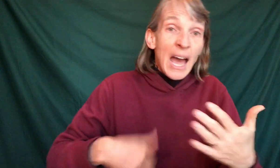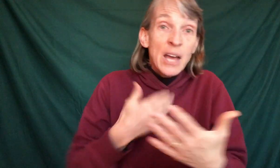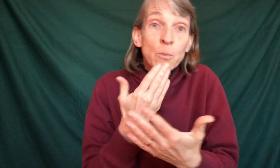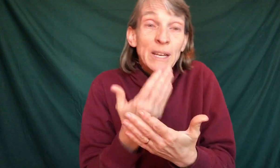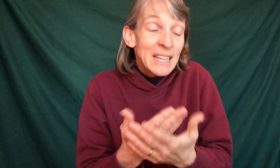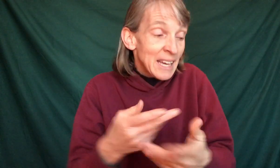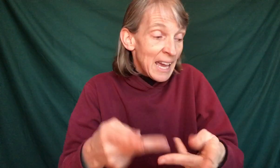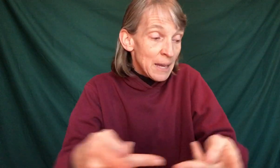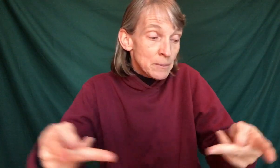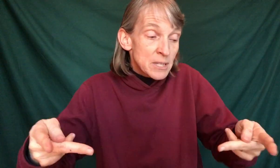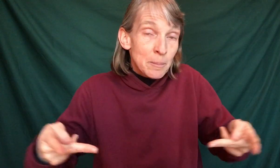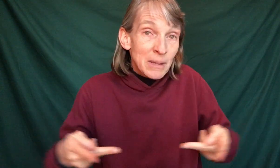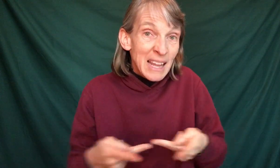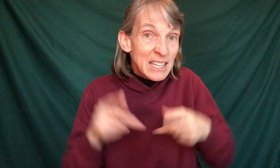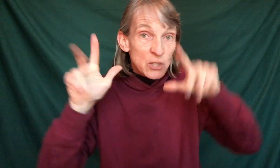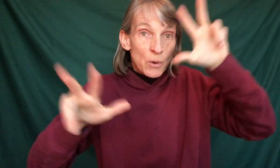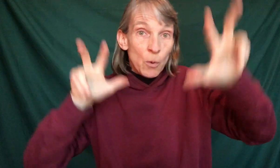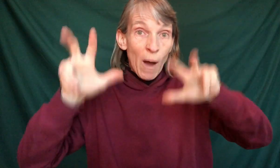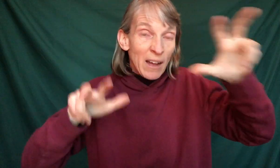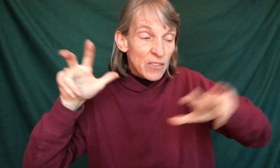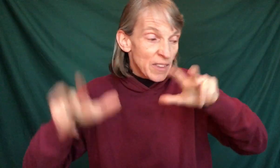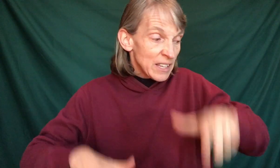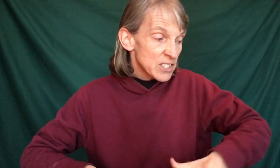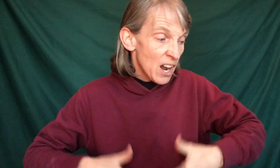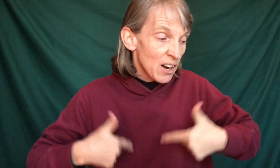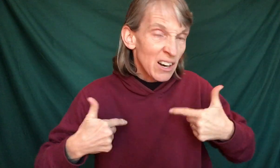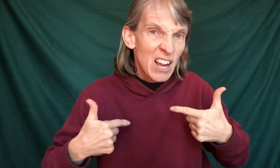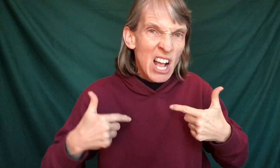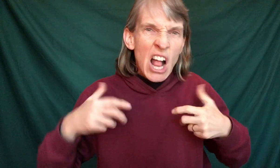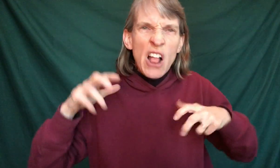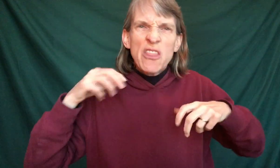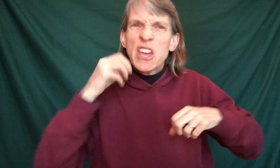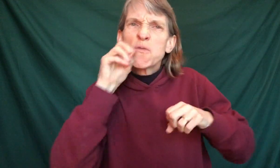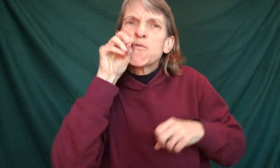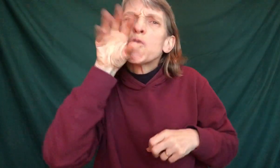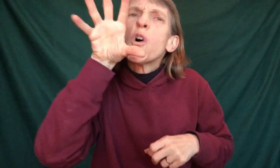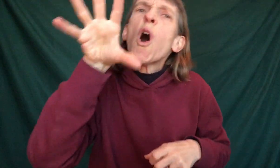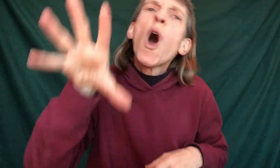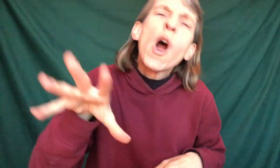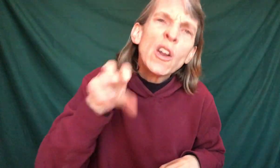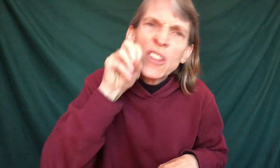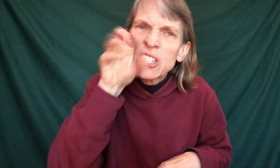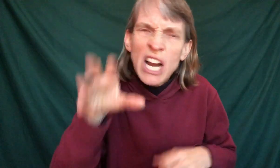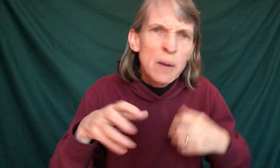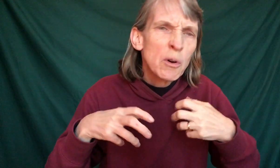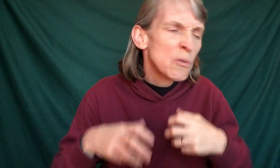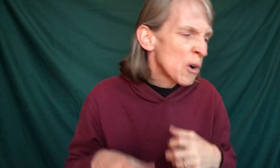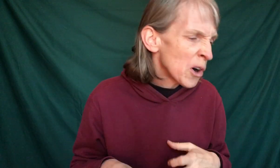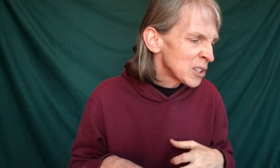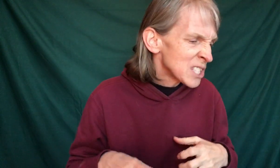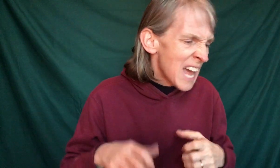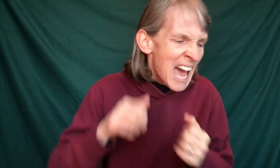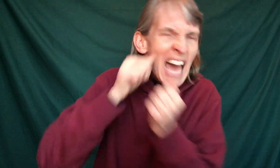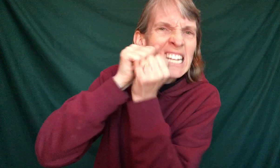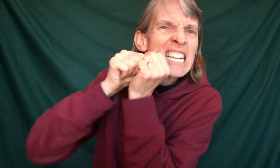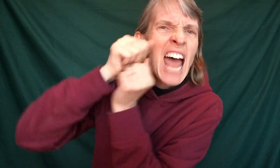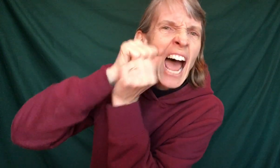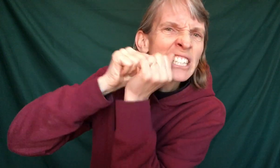And when he came to the place where the wild things are, they roared their terrible roars and gnashed